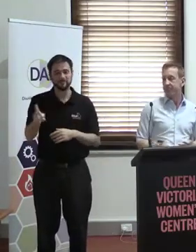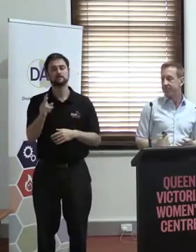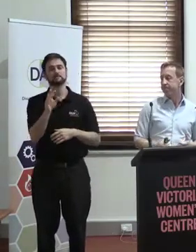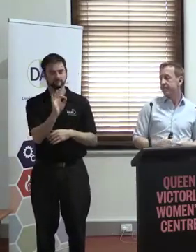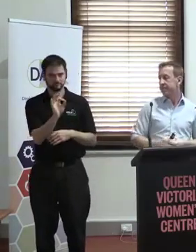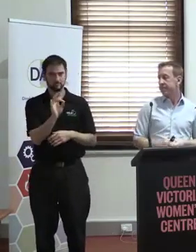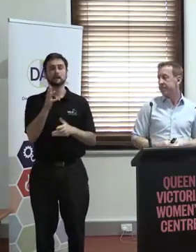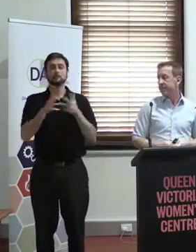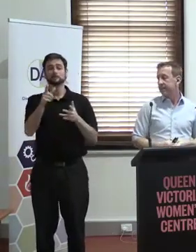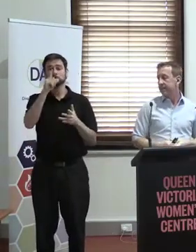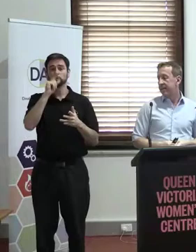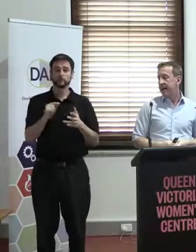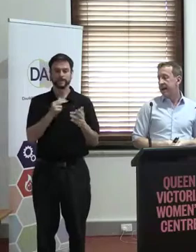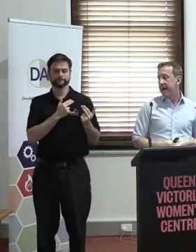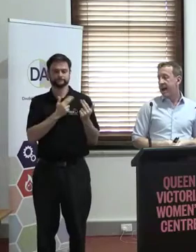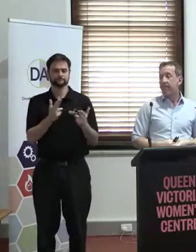again.